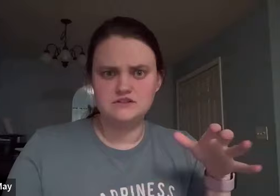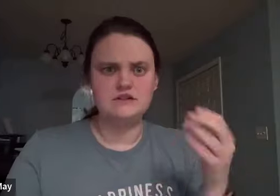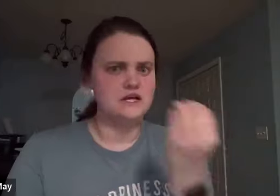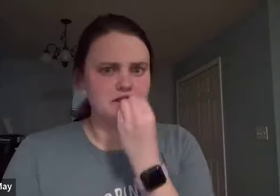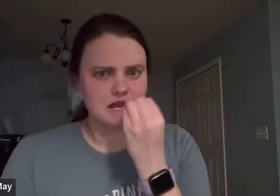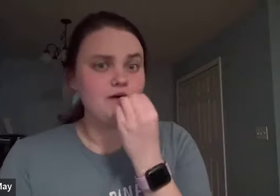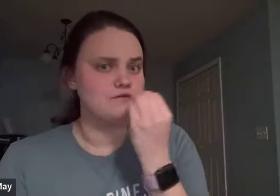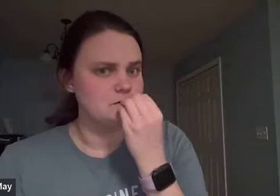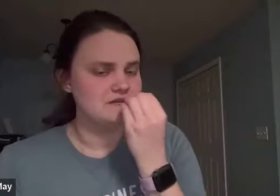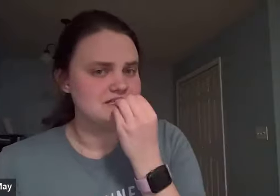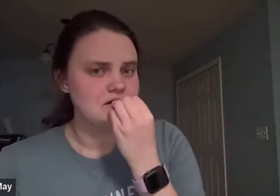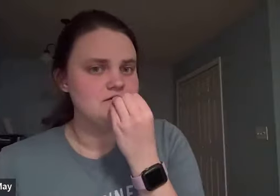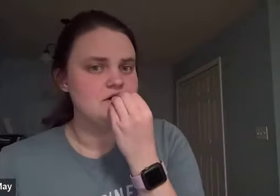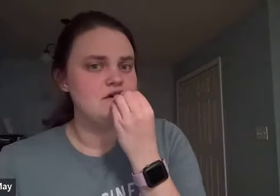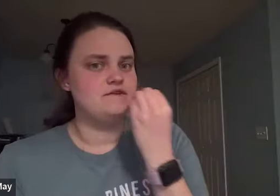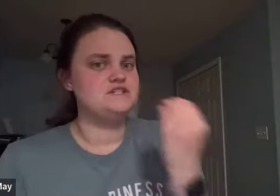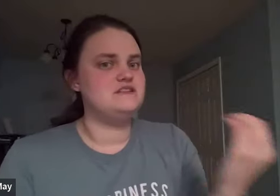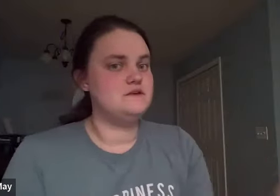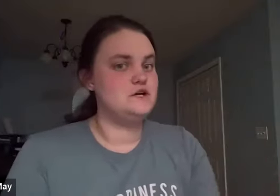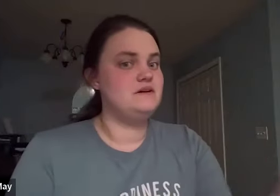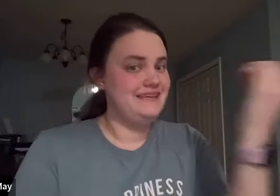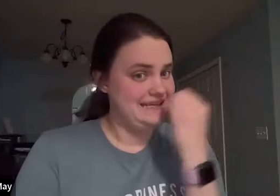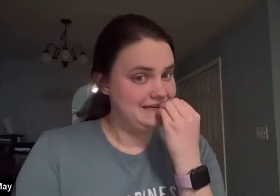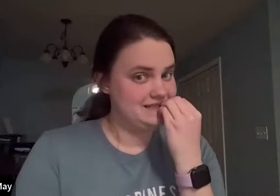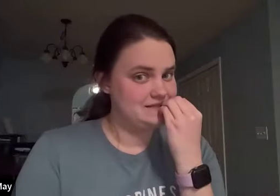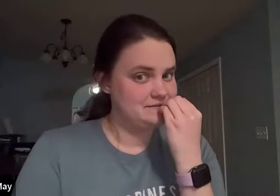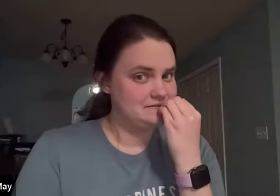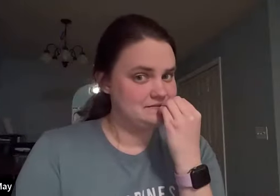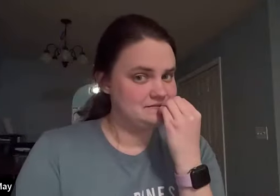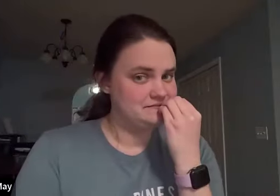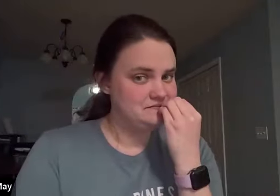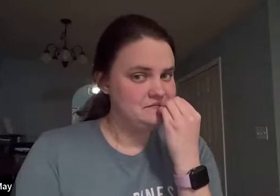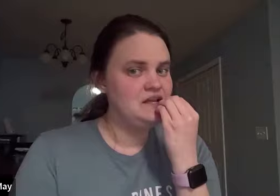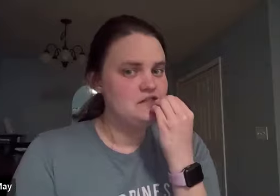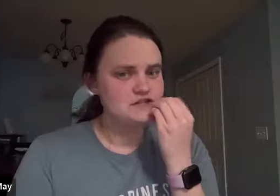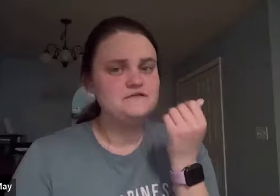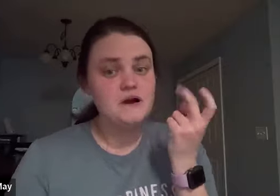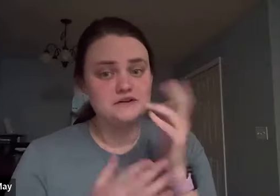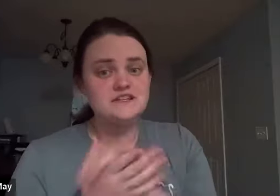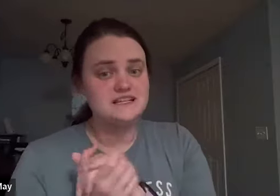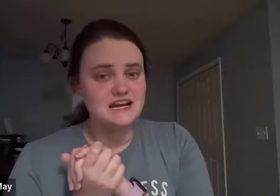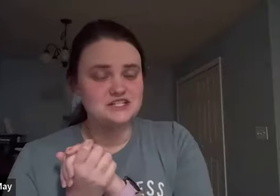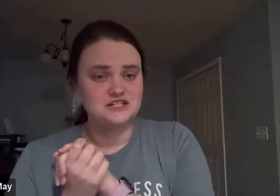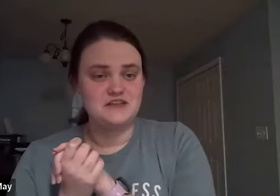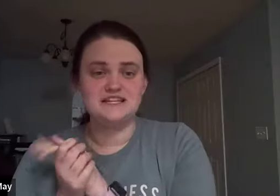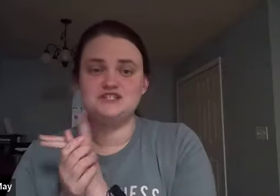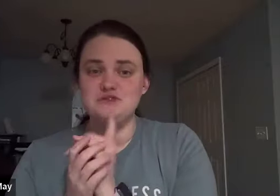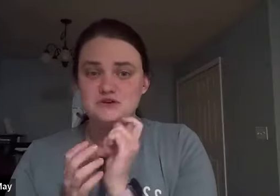So like the noun food itself versus the verb of eating it. There's a few other signs that actually do that. And it's actually really cool